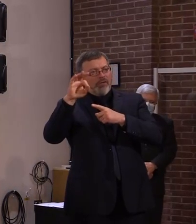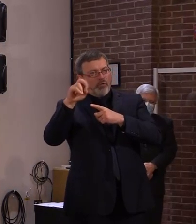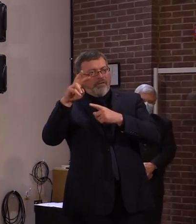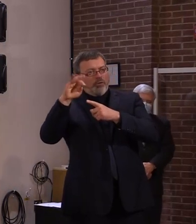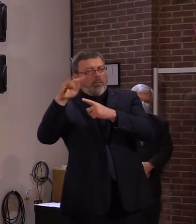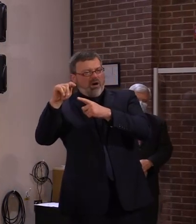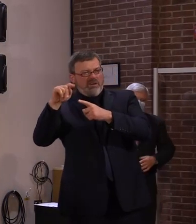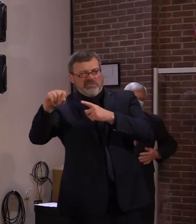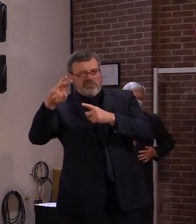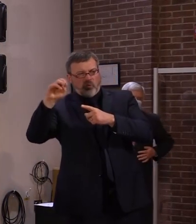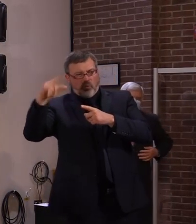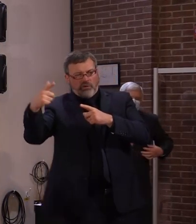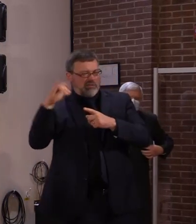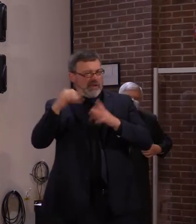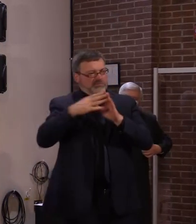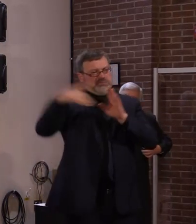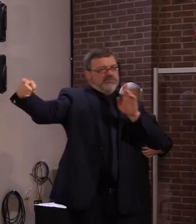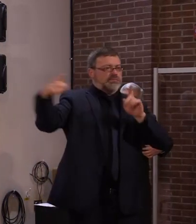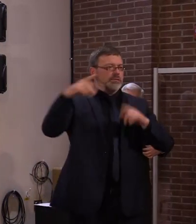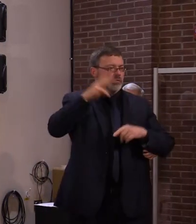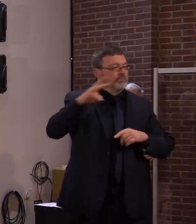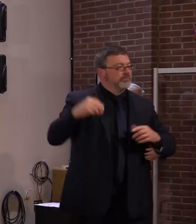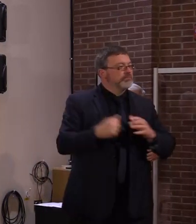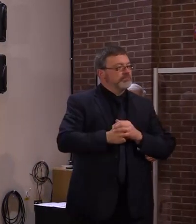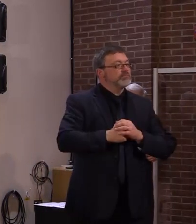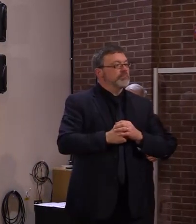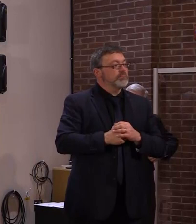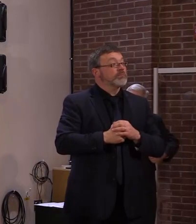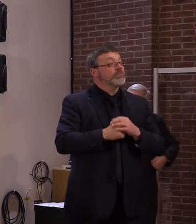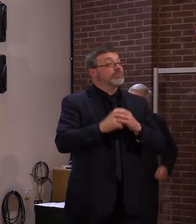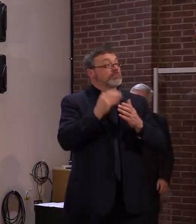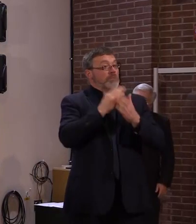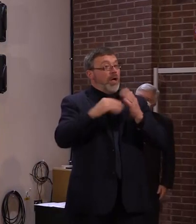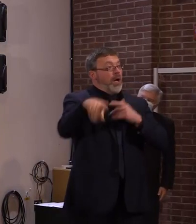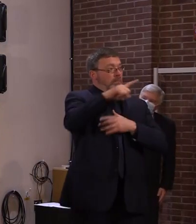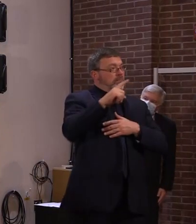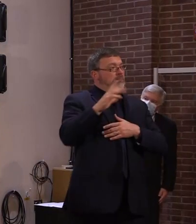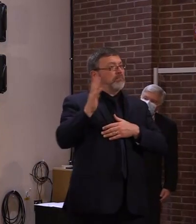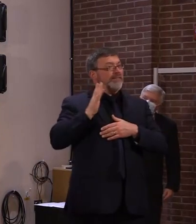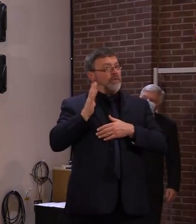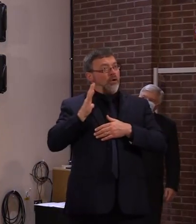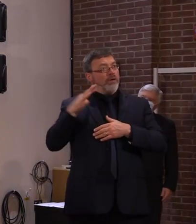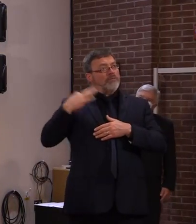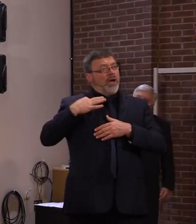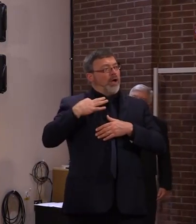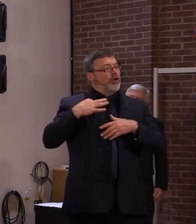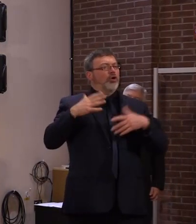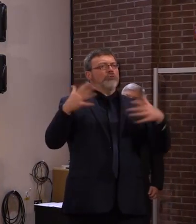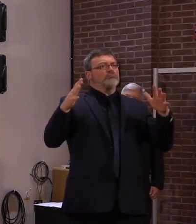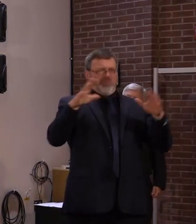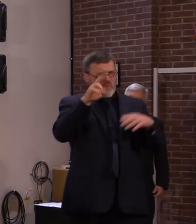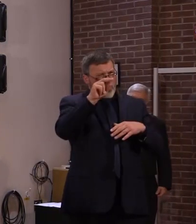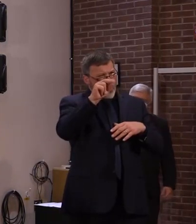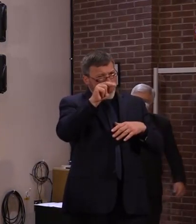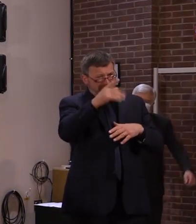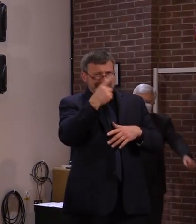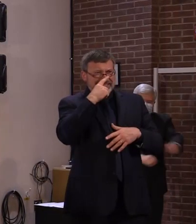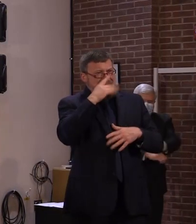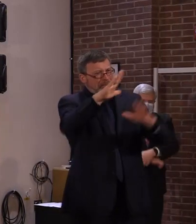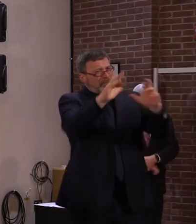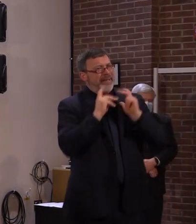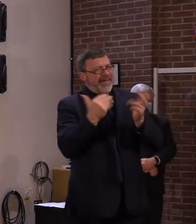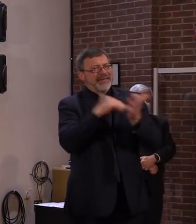thought that their service was no longer needed. We do need you once again as we go down the stretch in our current